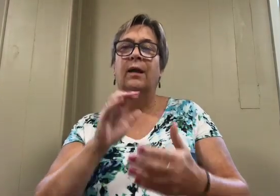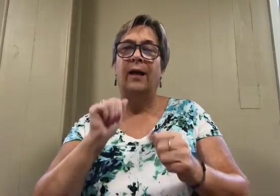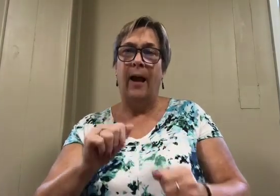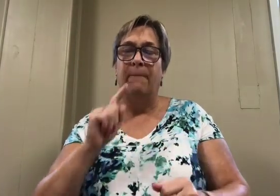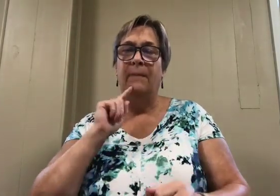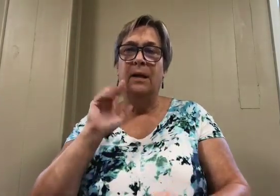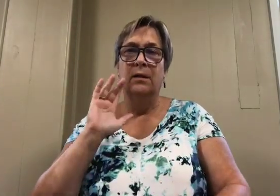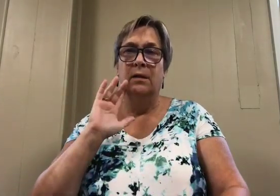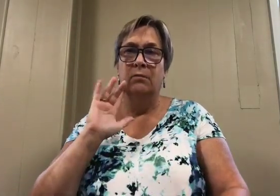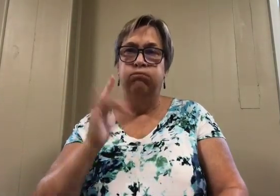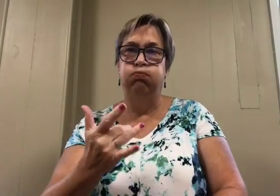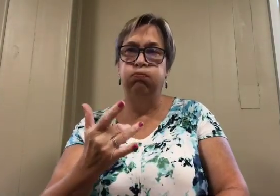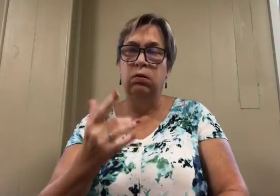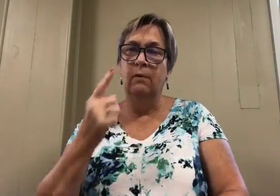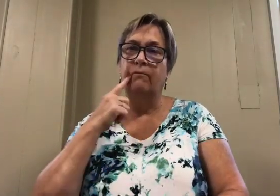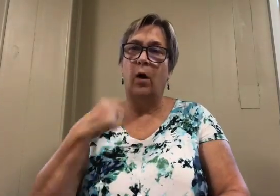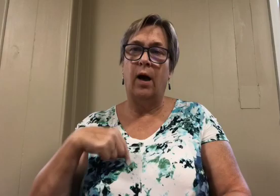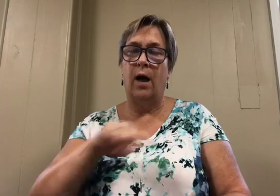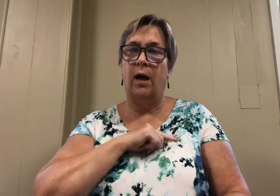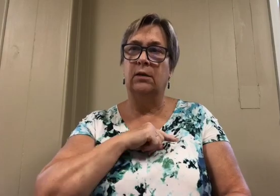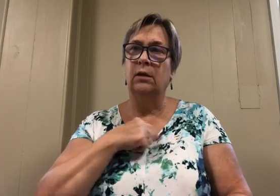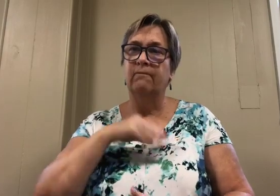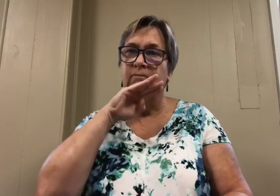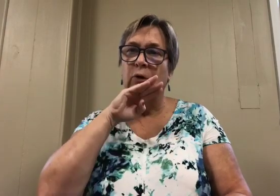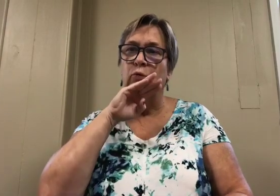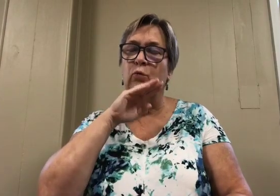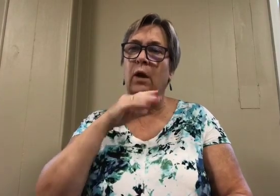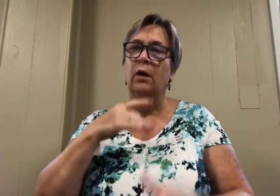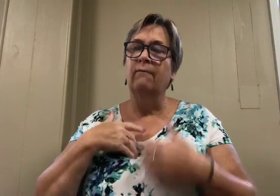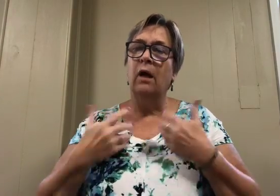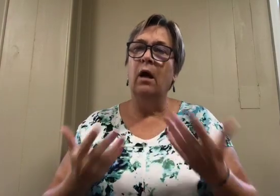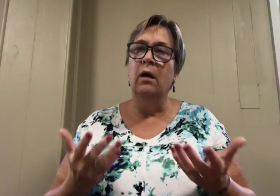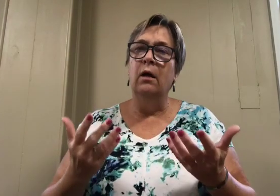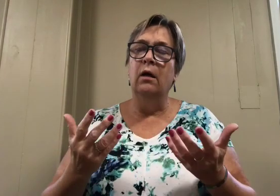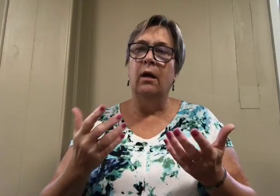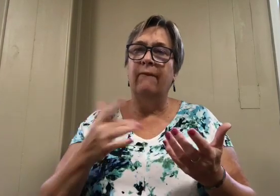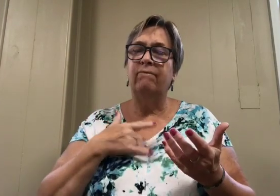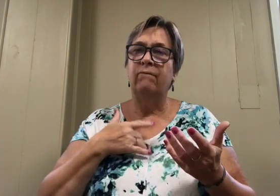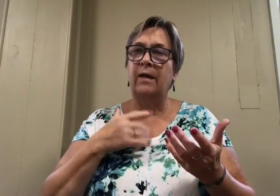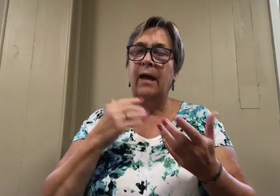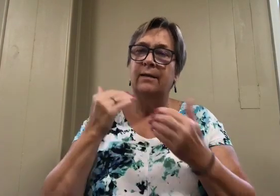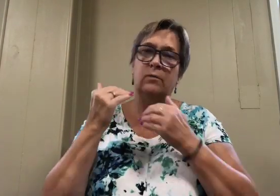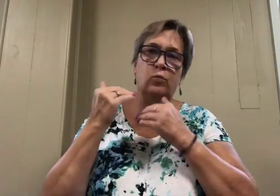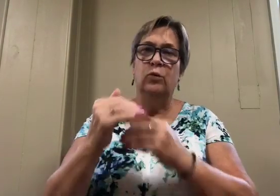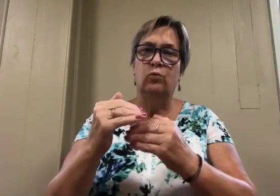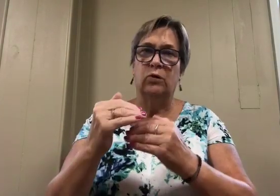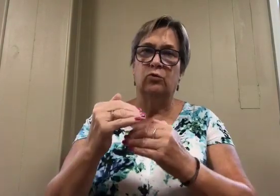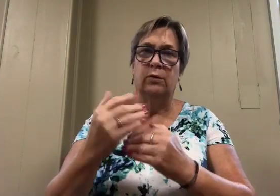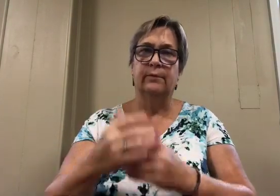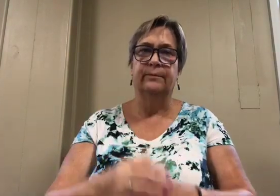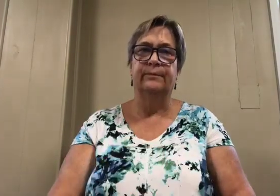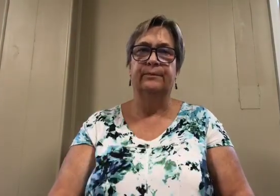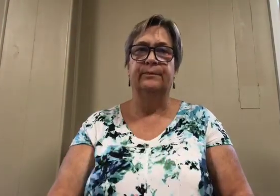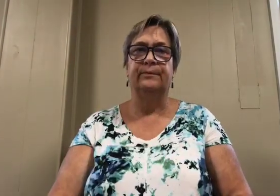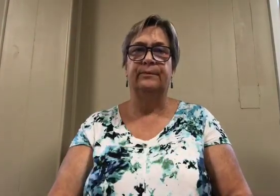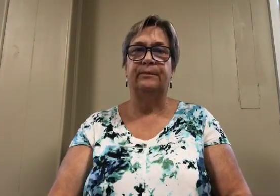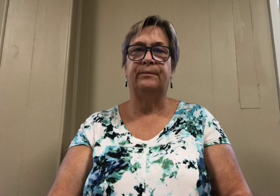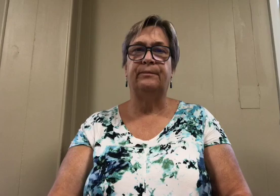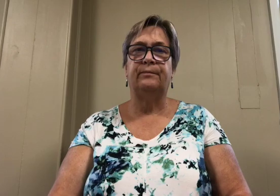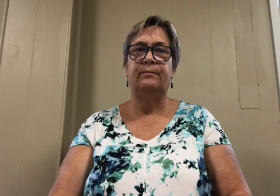the attitude of their approach can be extremely frustrating for us and lead to a